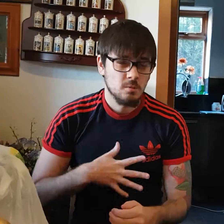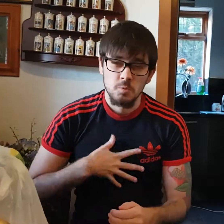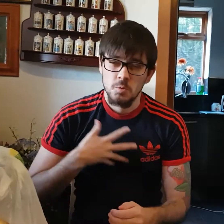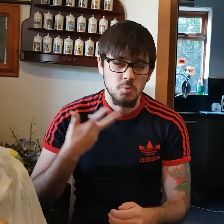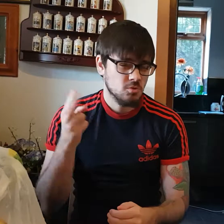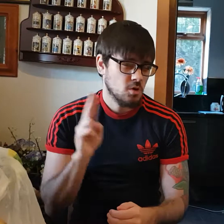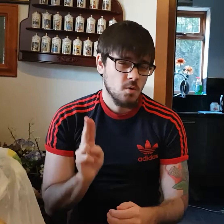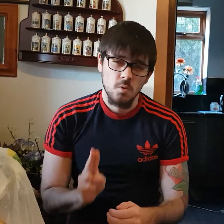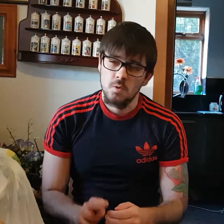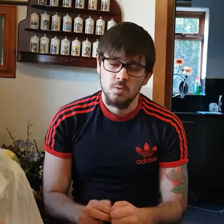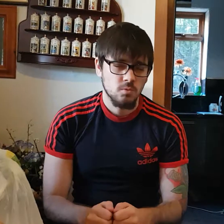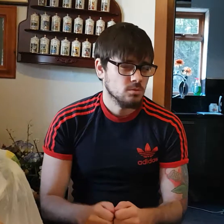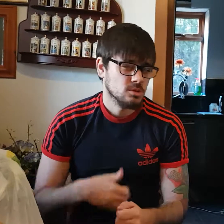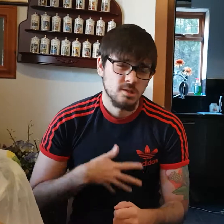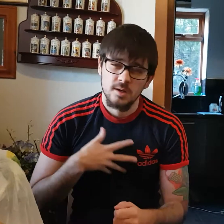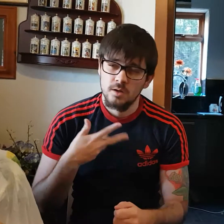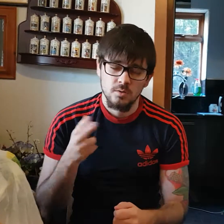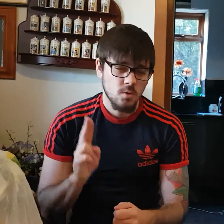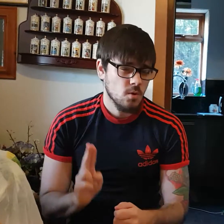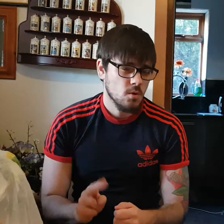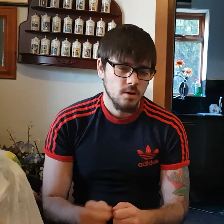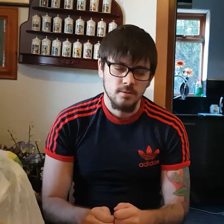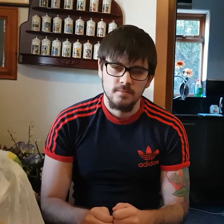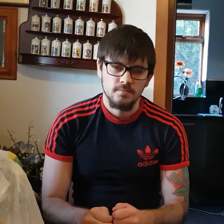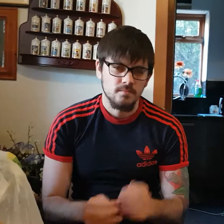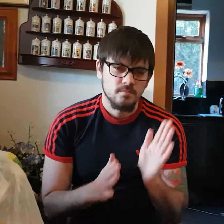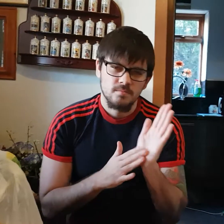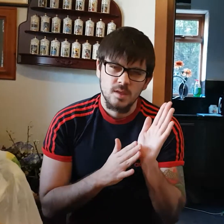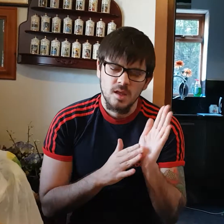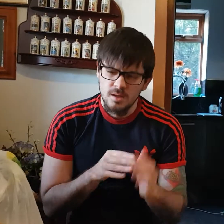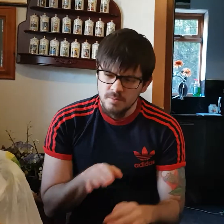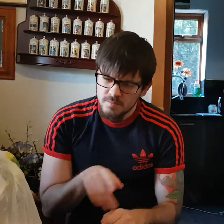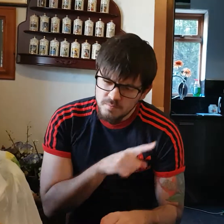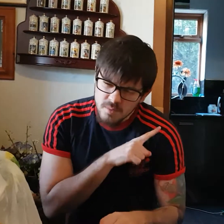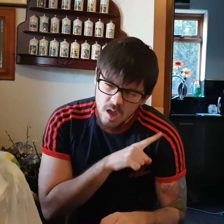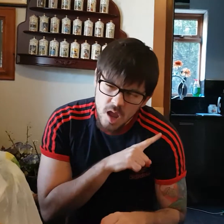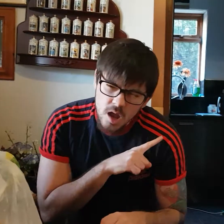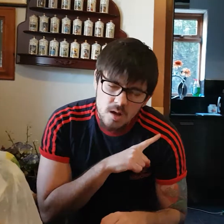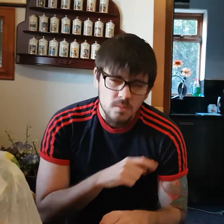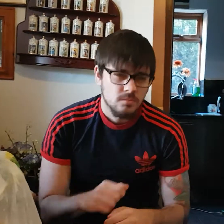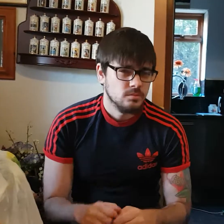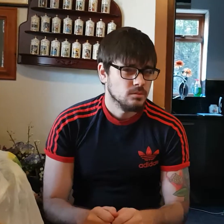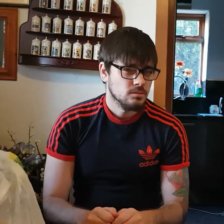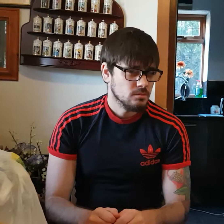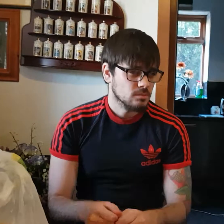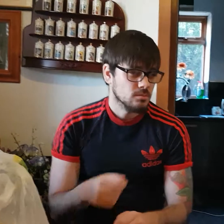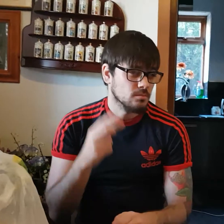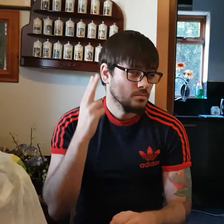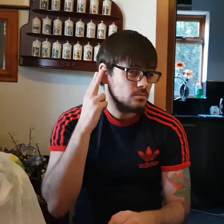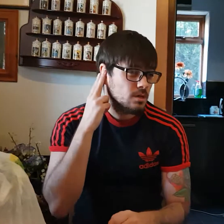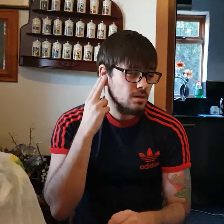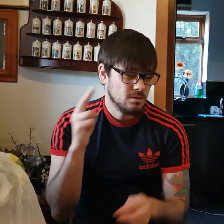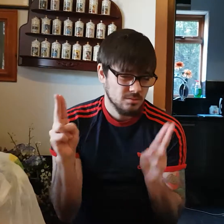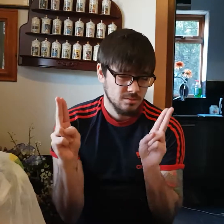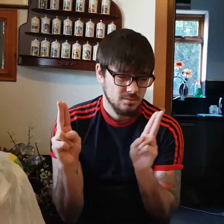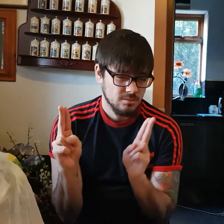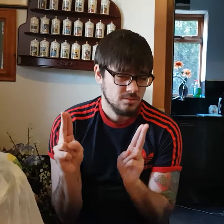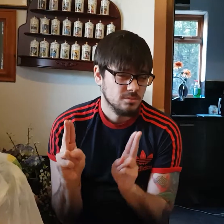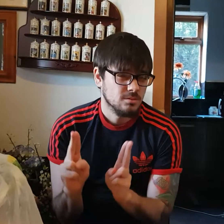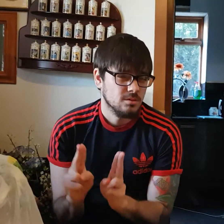So I was reminding my mum and spoke to mum and I said I didn't like the school. My mum was asking me why, and I said,